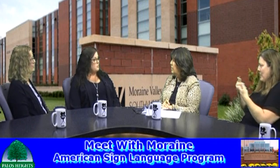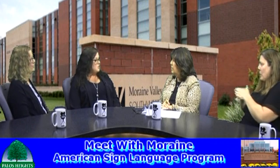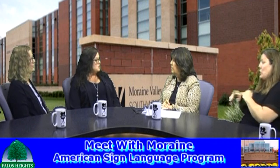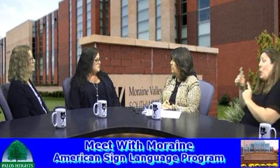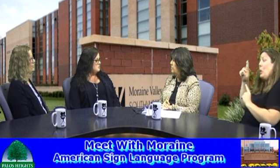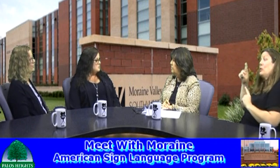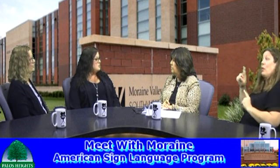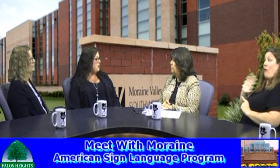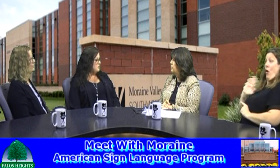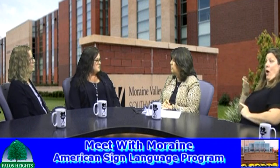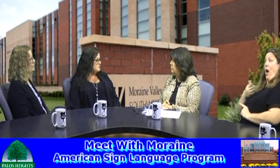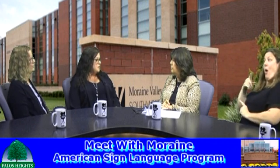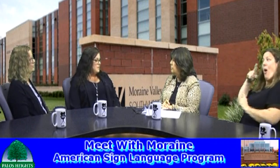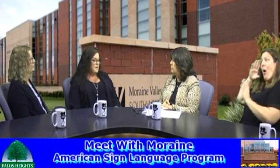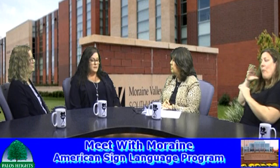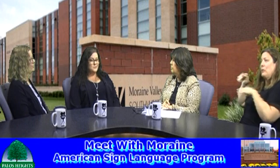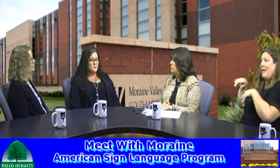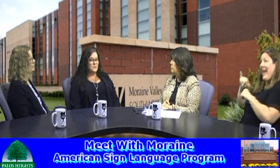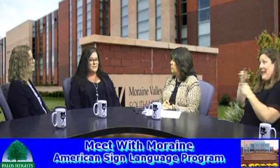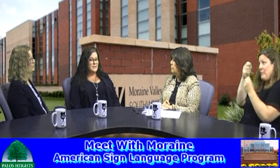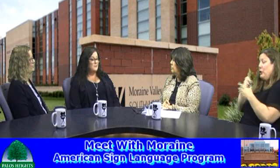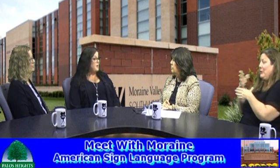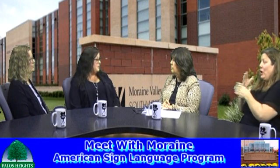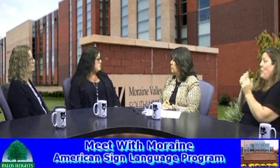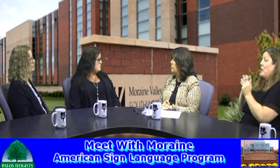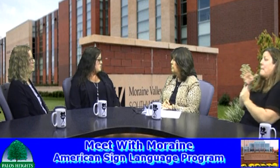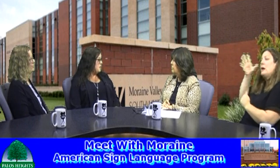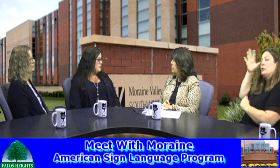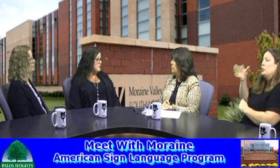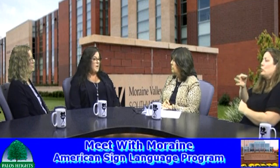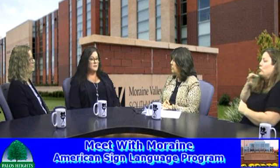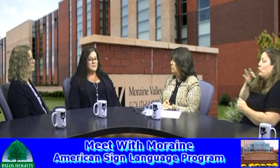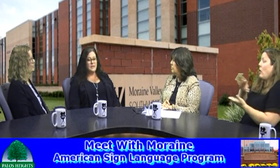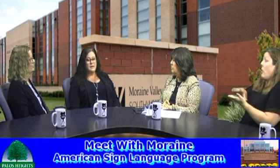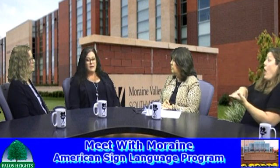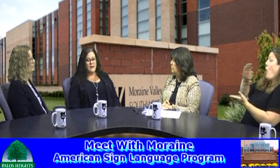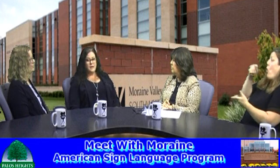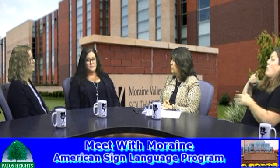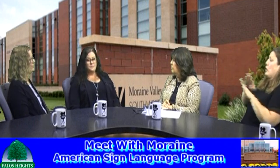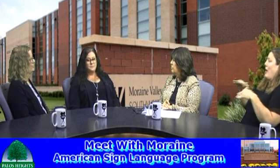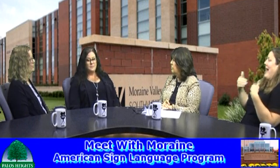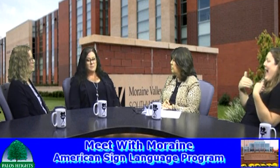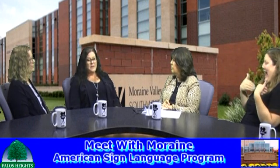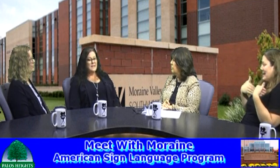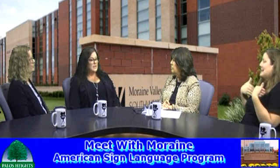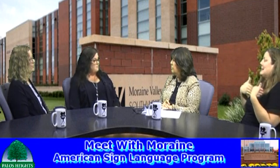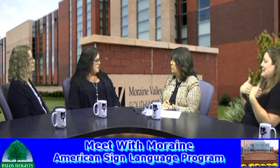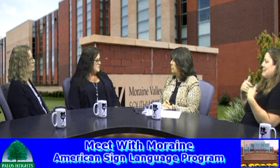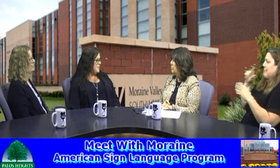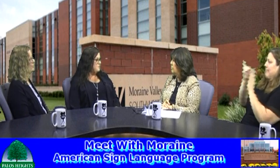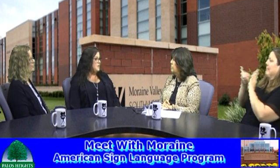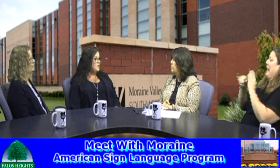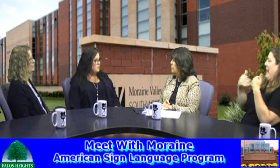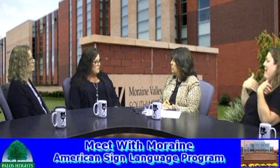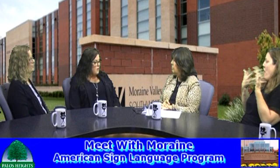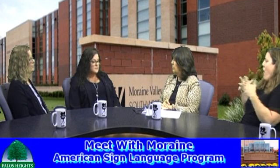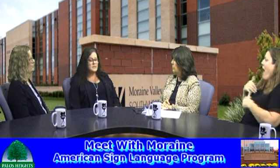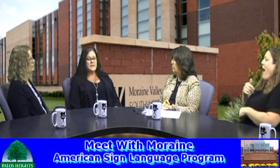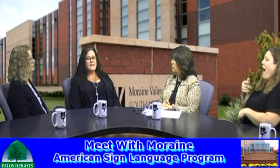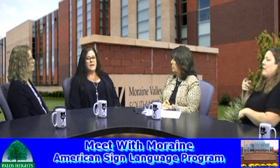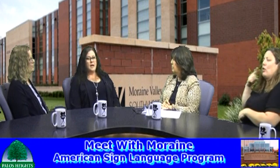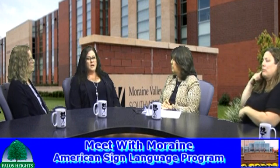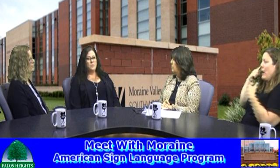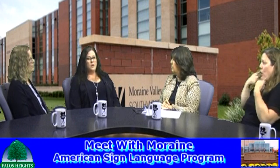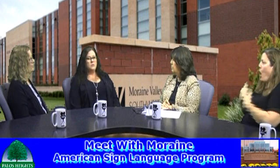get that information to the parents as soon as they find out that their child has been identified as having a hearing